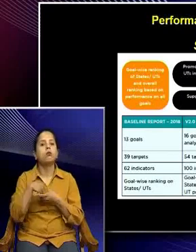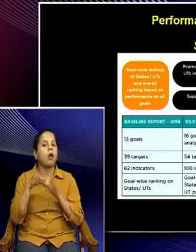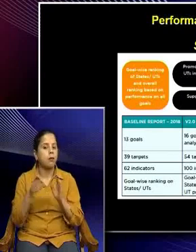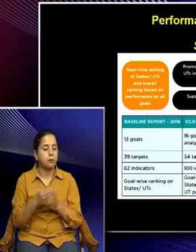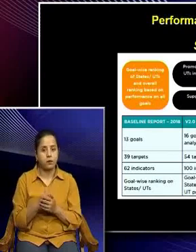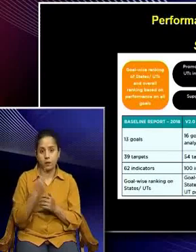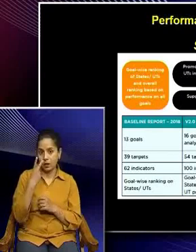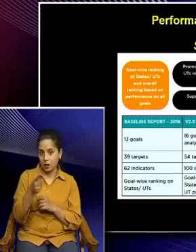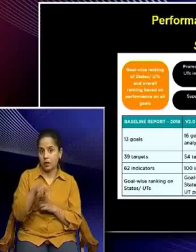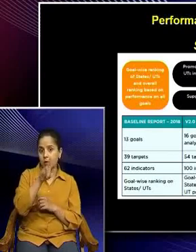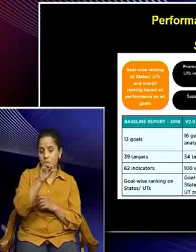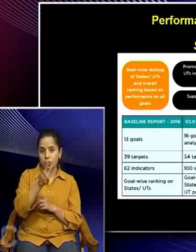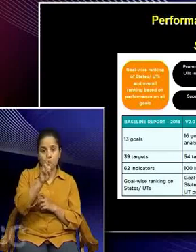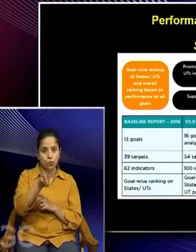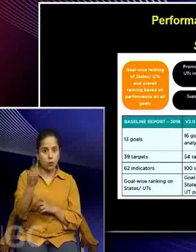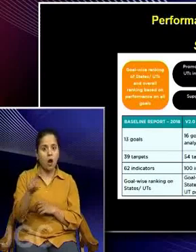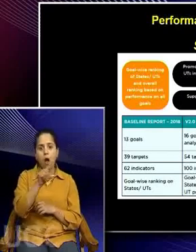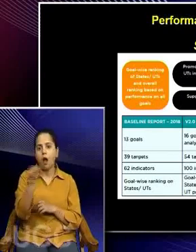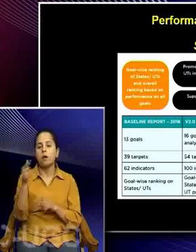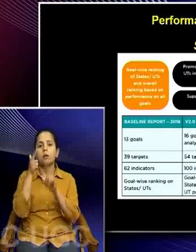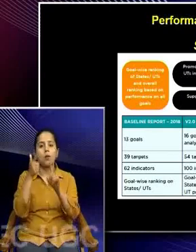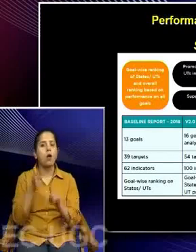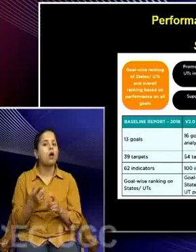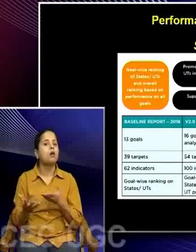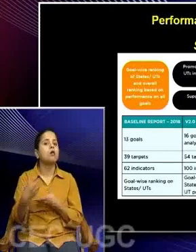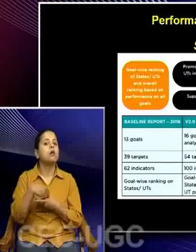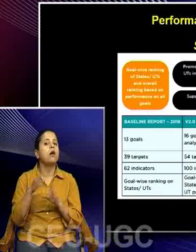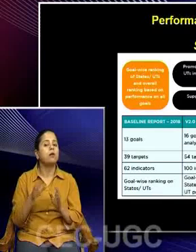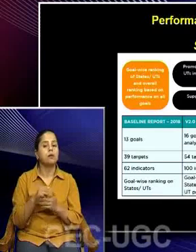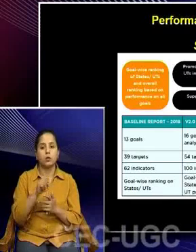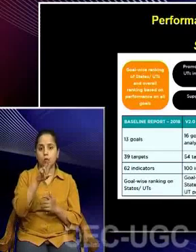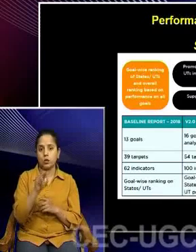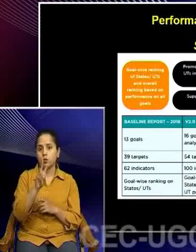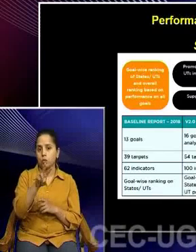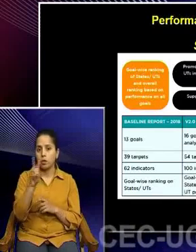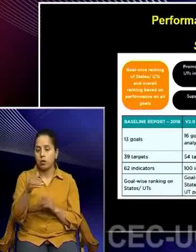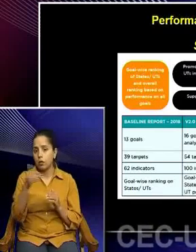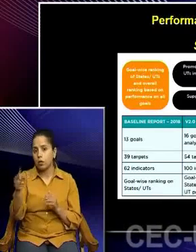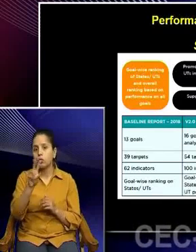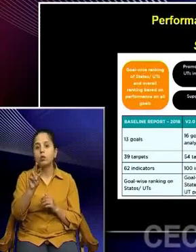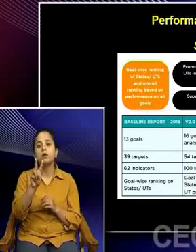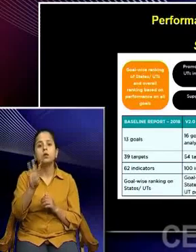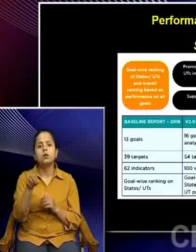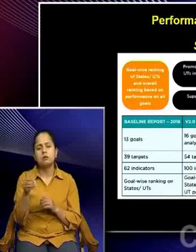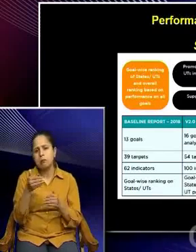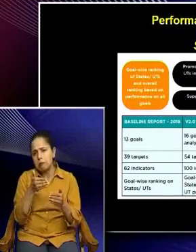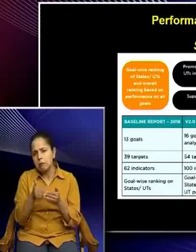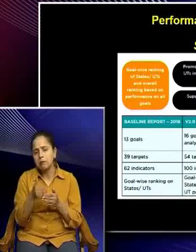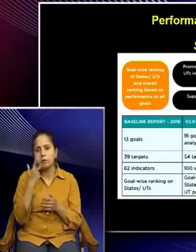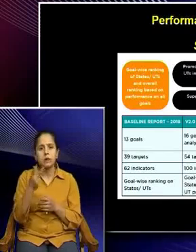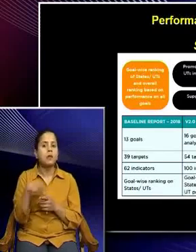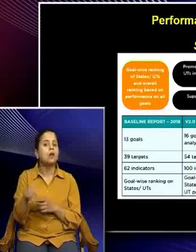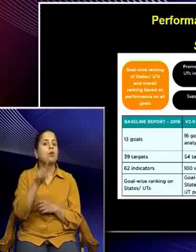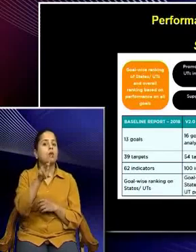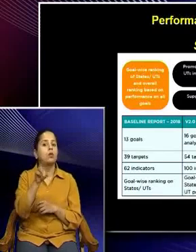by 2020 there were 100 indicators which were covered, and by 2022-23 there are close to 120